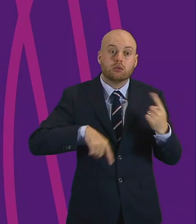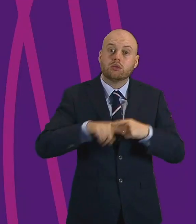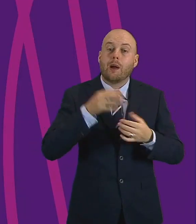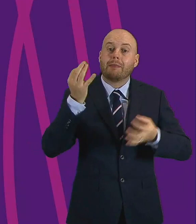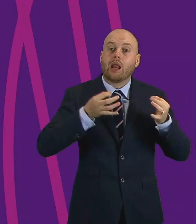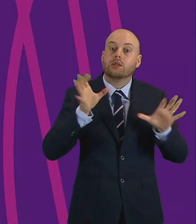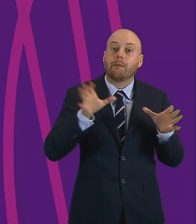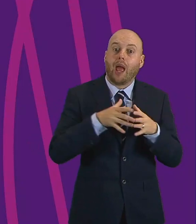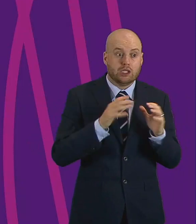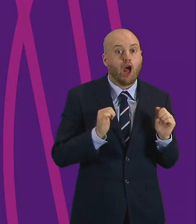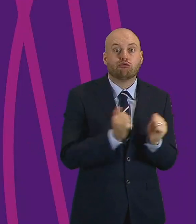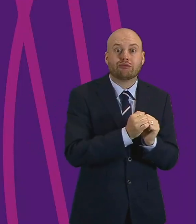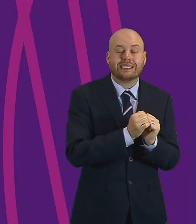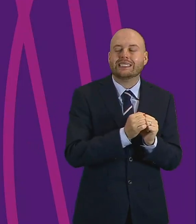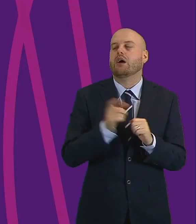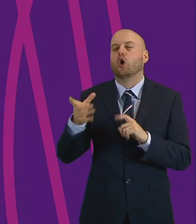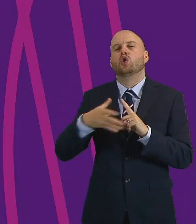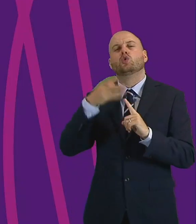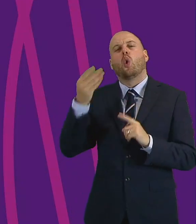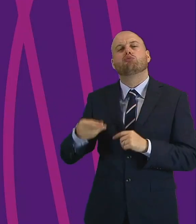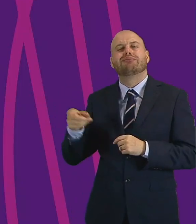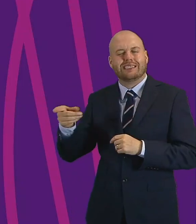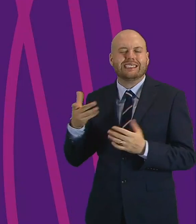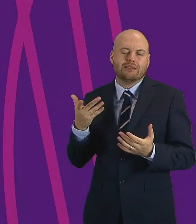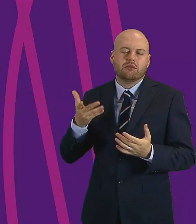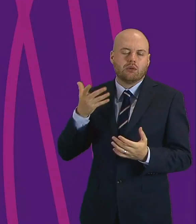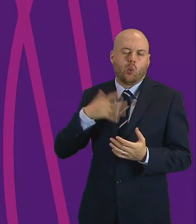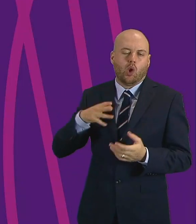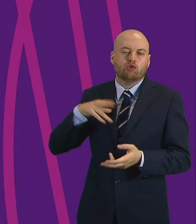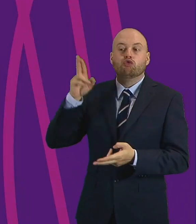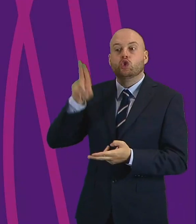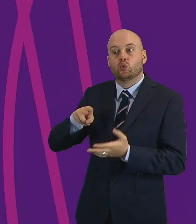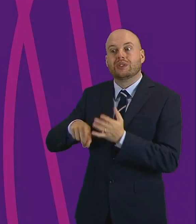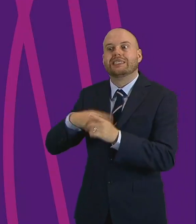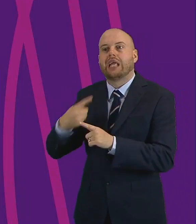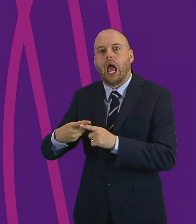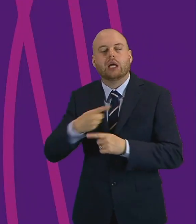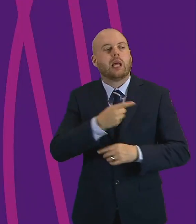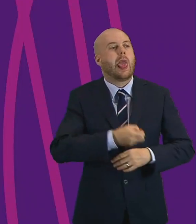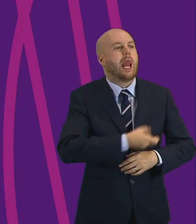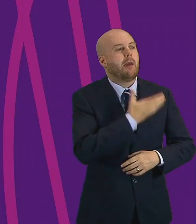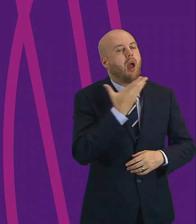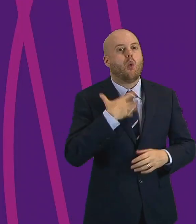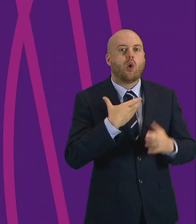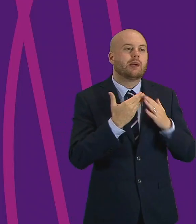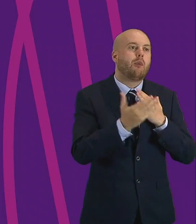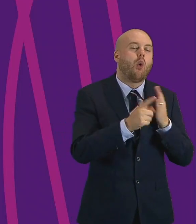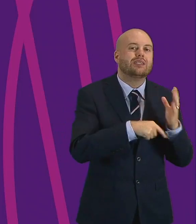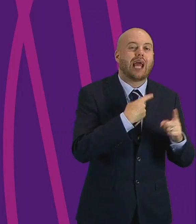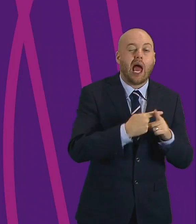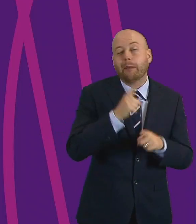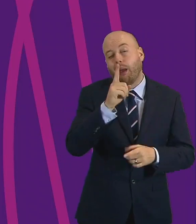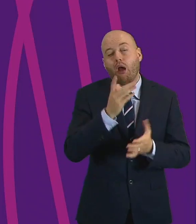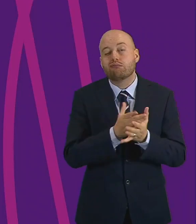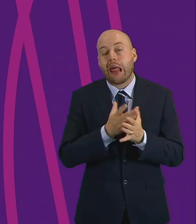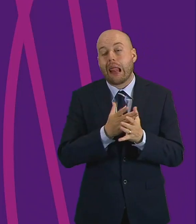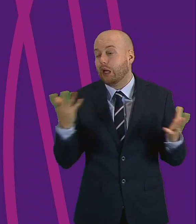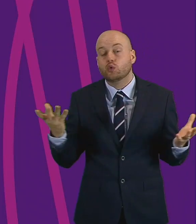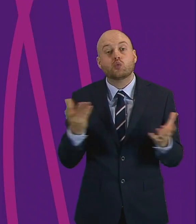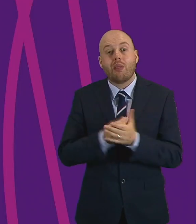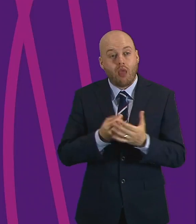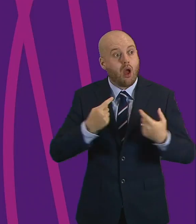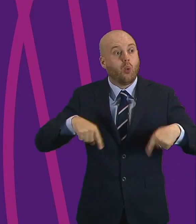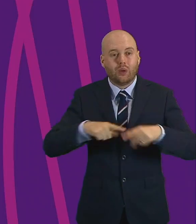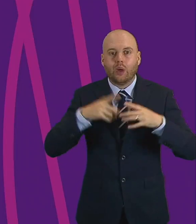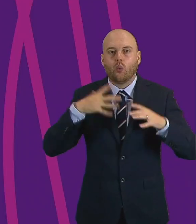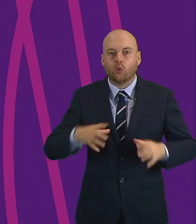meaning fewer resources, and Labour wanted higher taxes and more resources, but both, and all of us in fact, I think wanted to spend